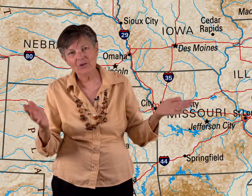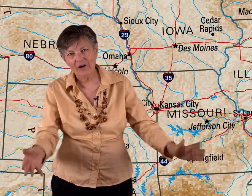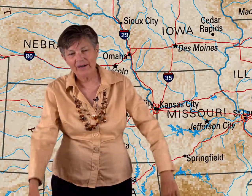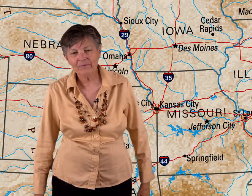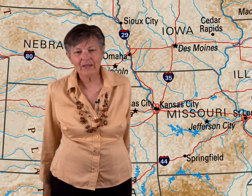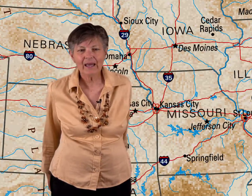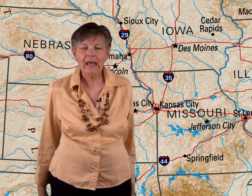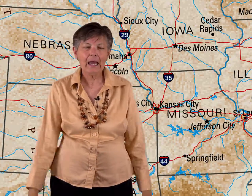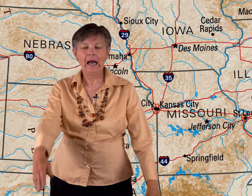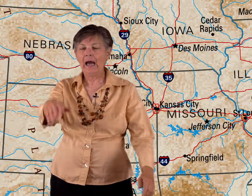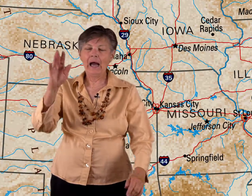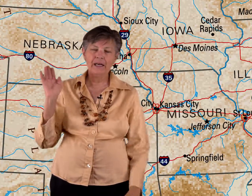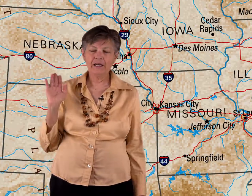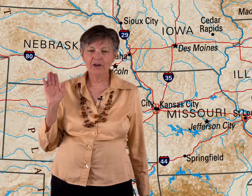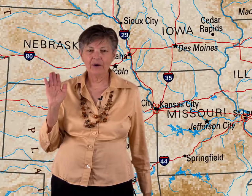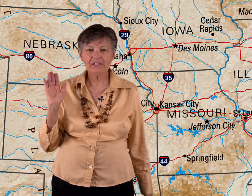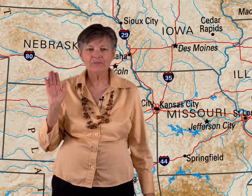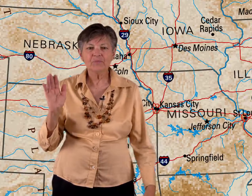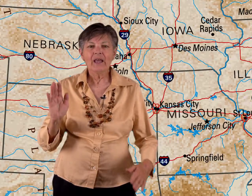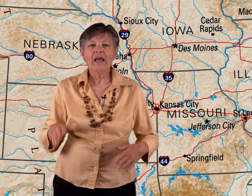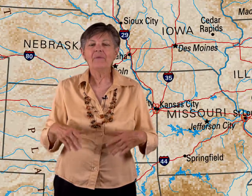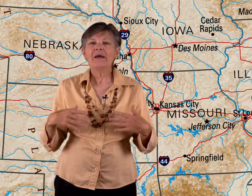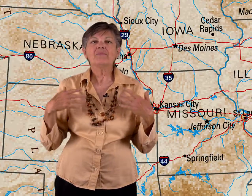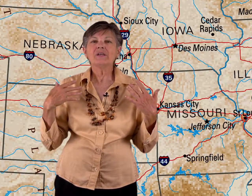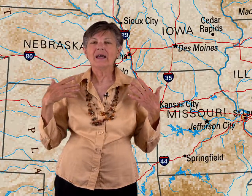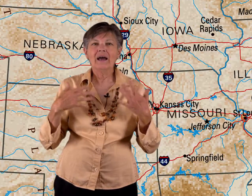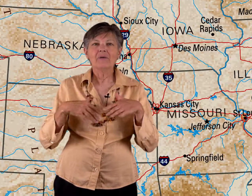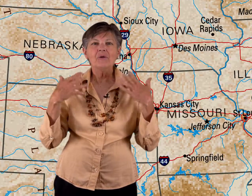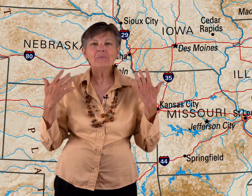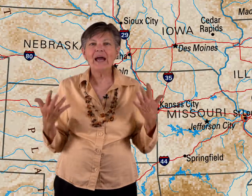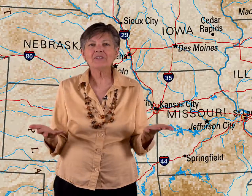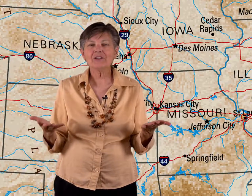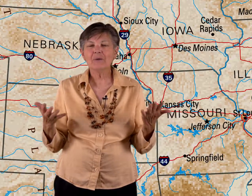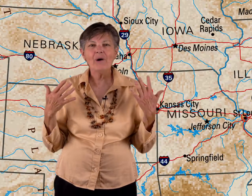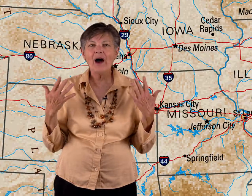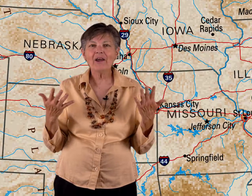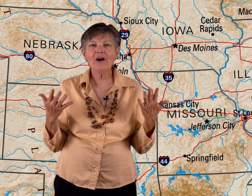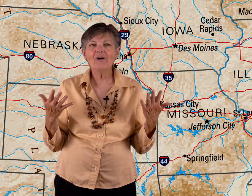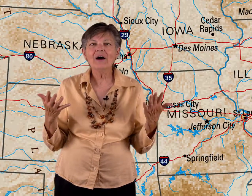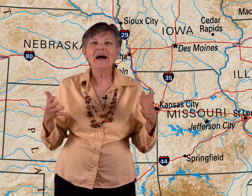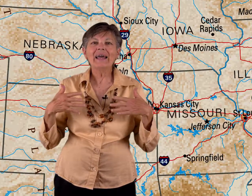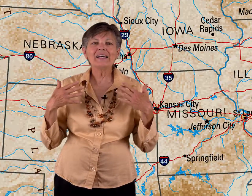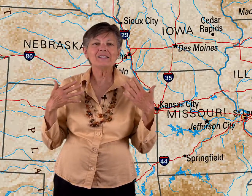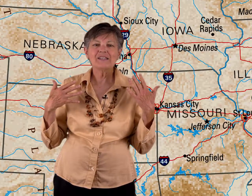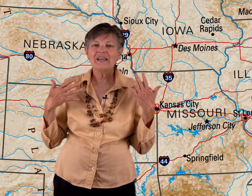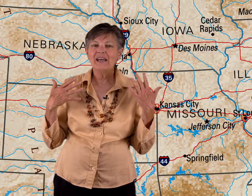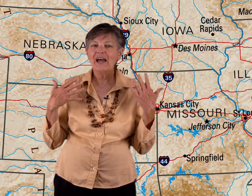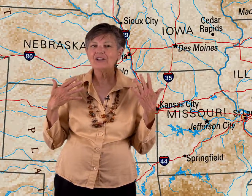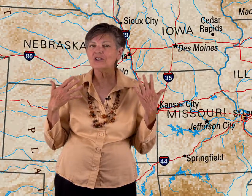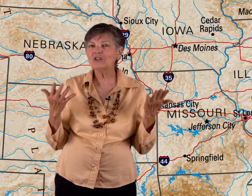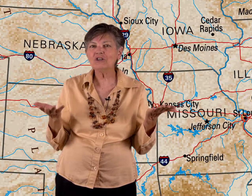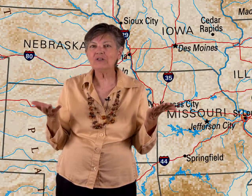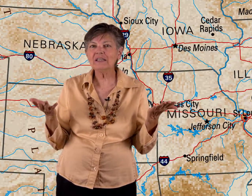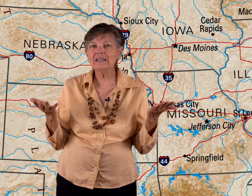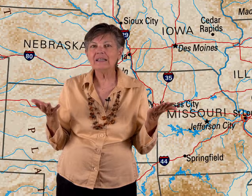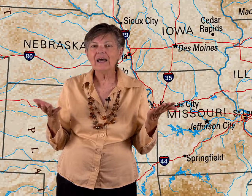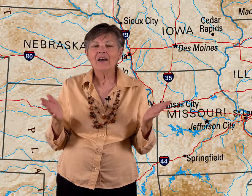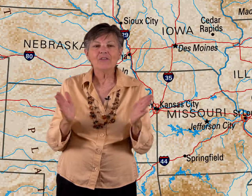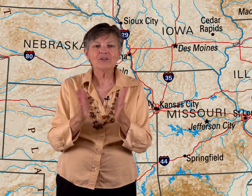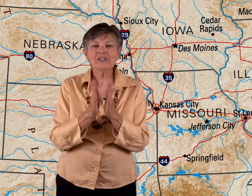Illinois. I digress. Anyway, the motto is the National Union. Their